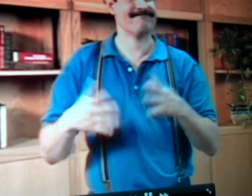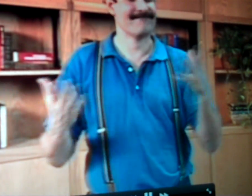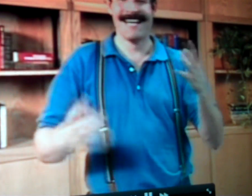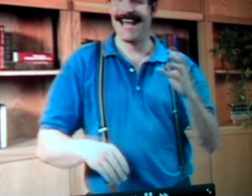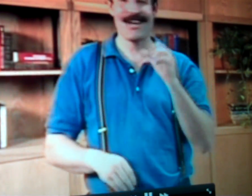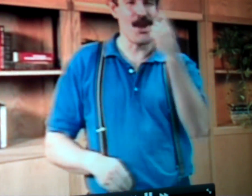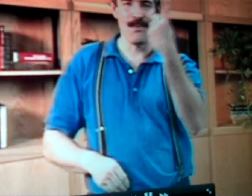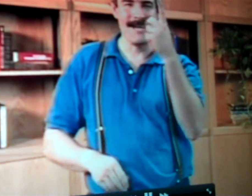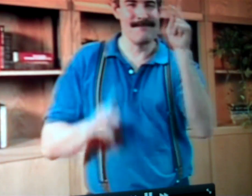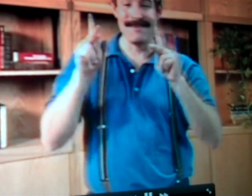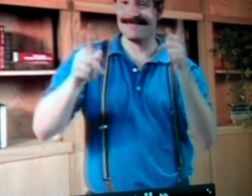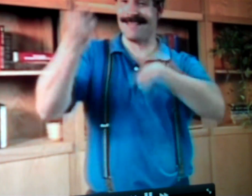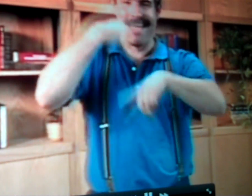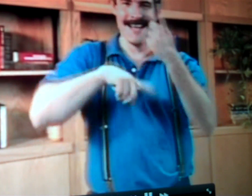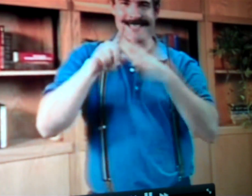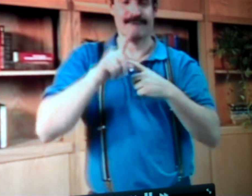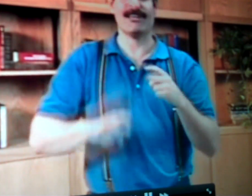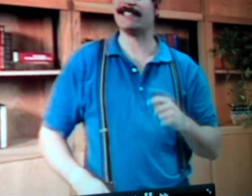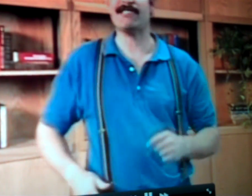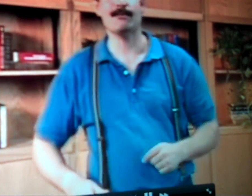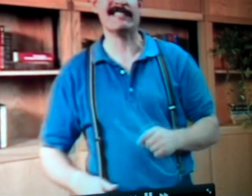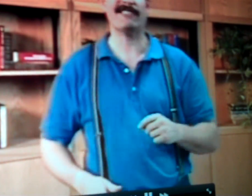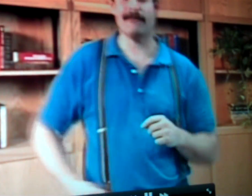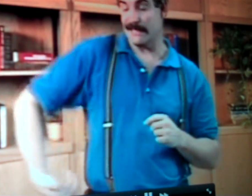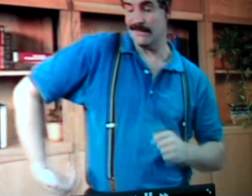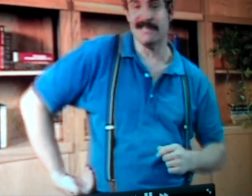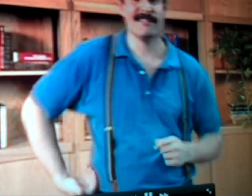So my first day I was out walking,